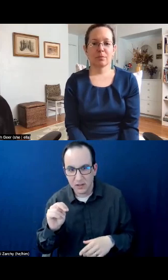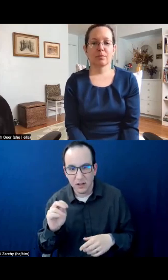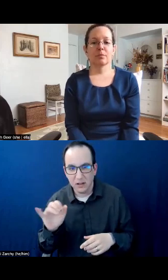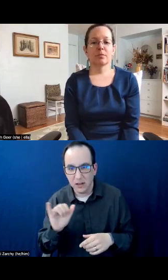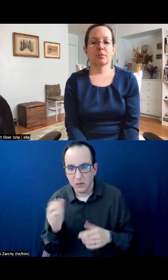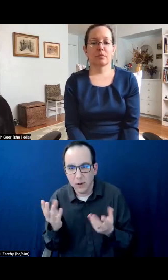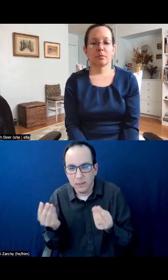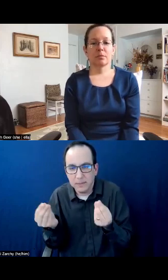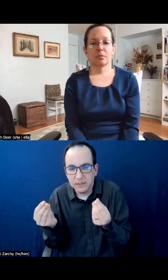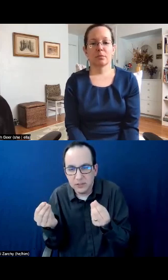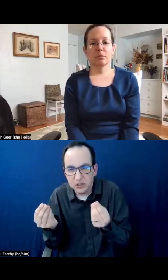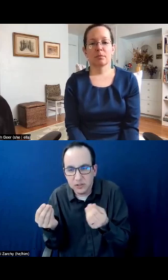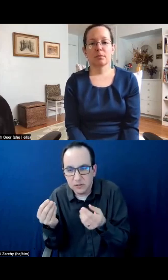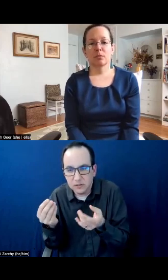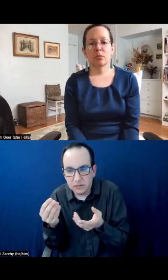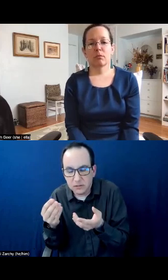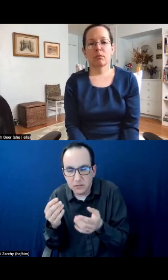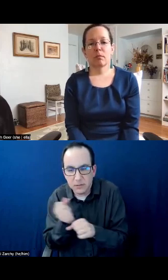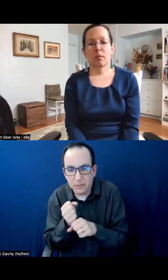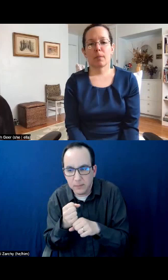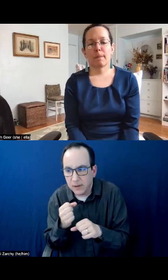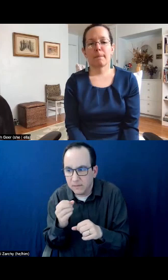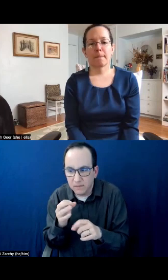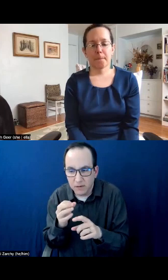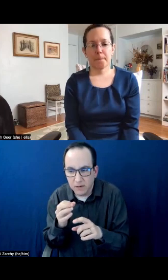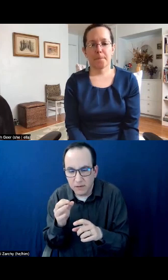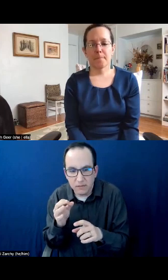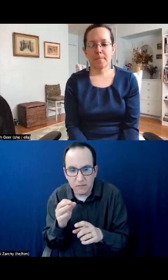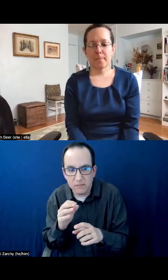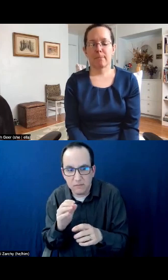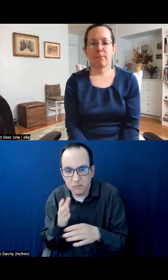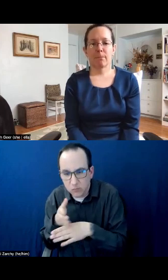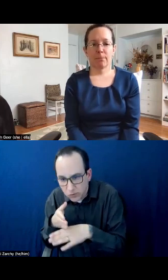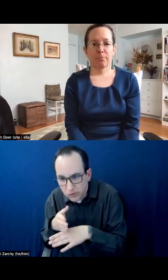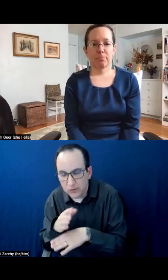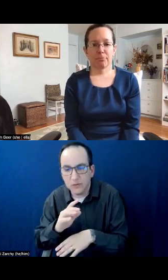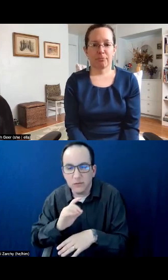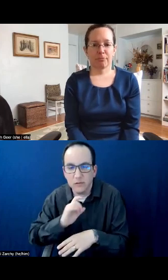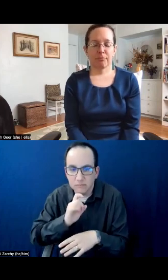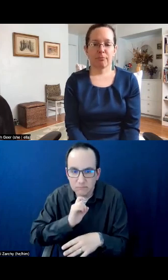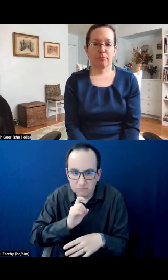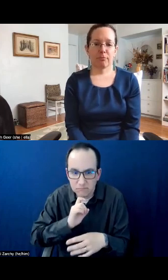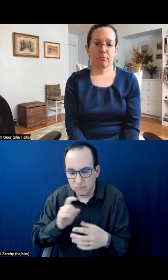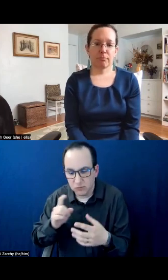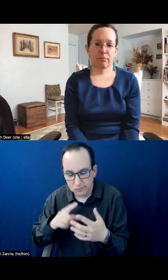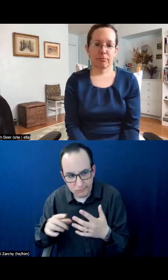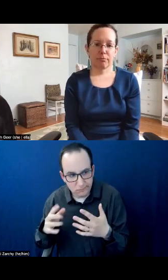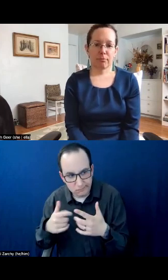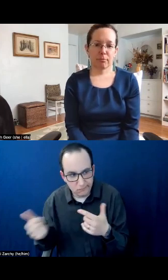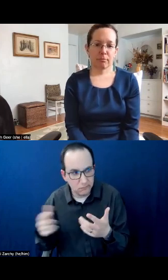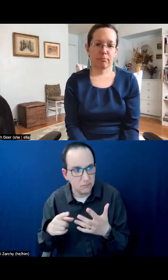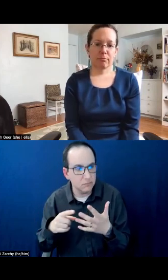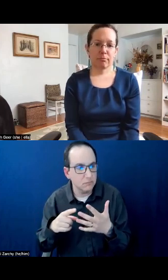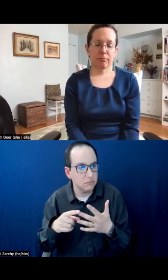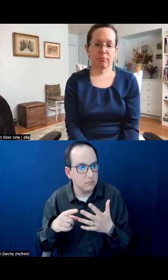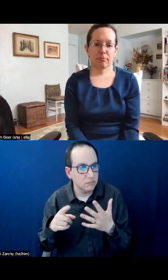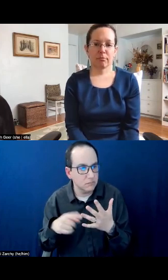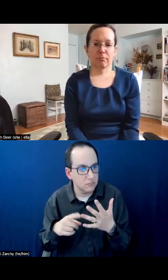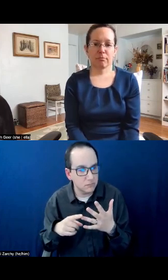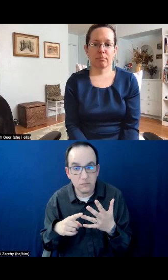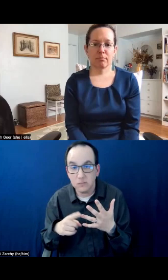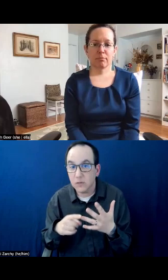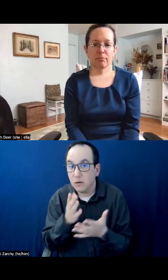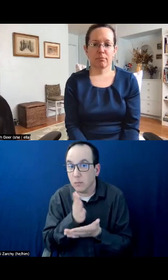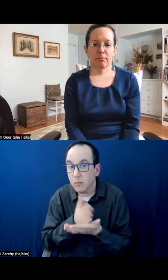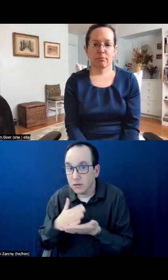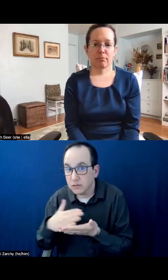They have to describe the composition, like what type of material, what does it feel like? Is it metal or wood? All